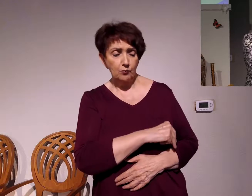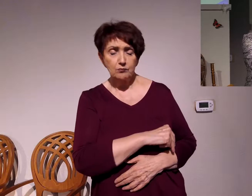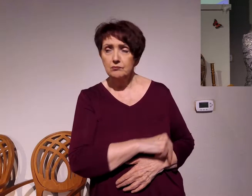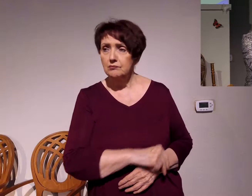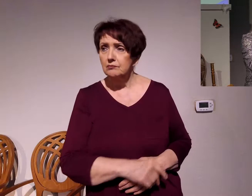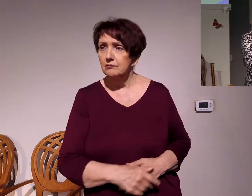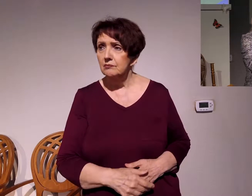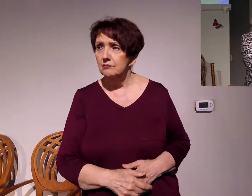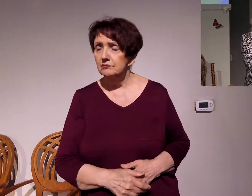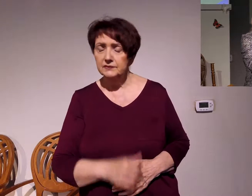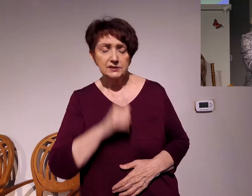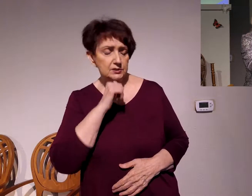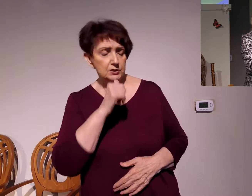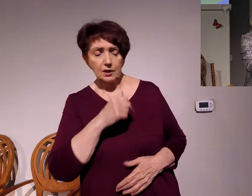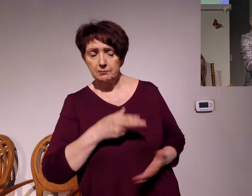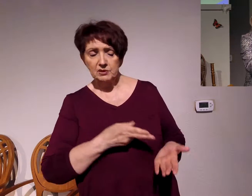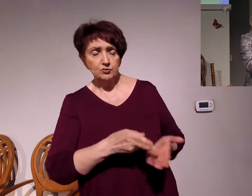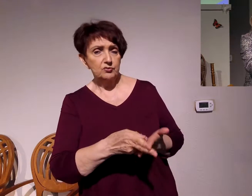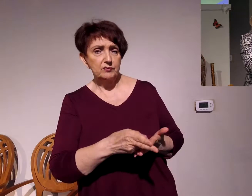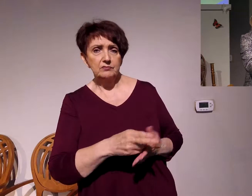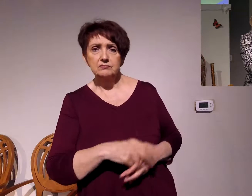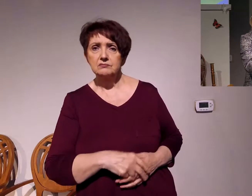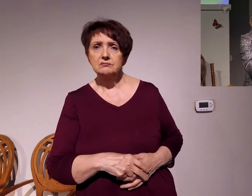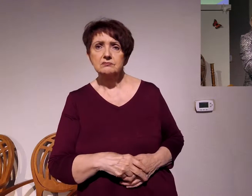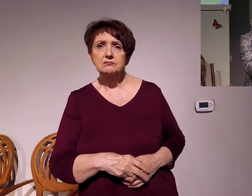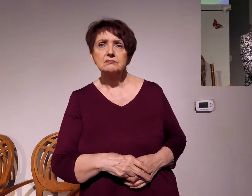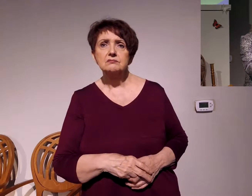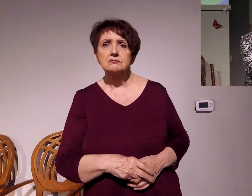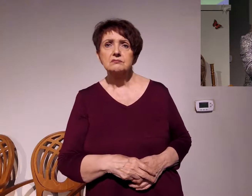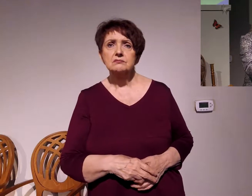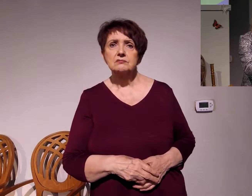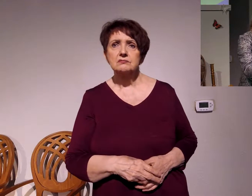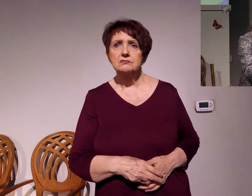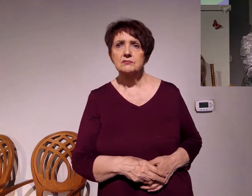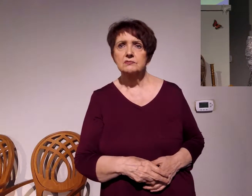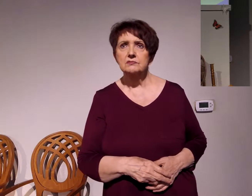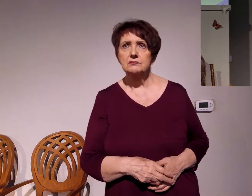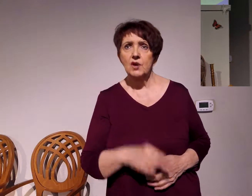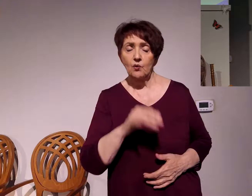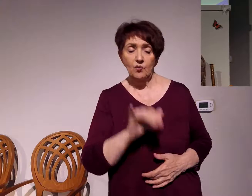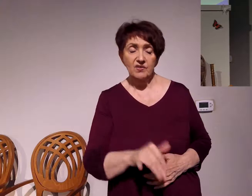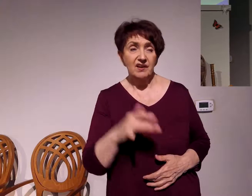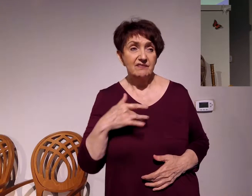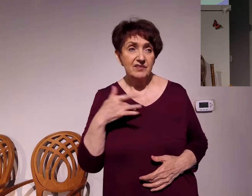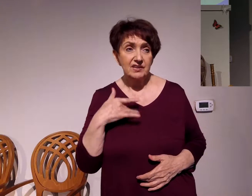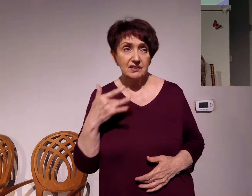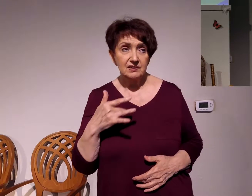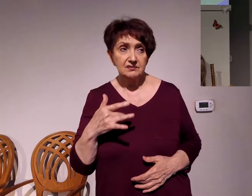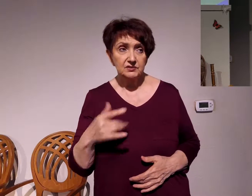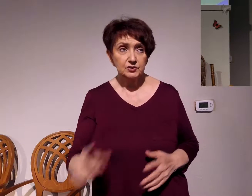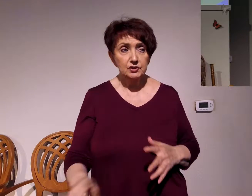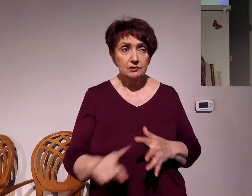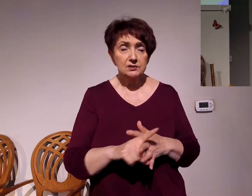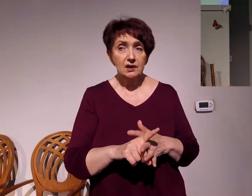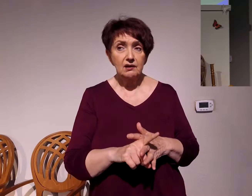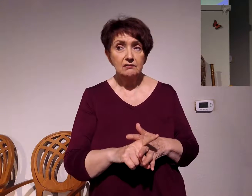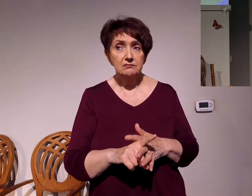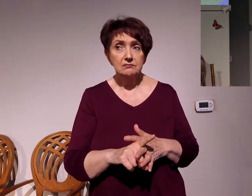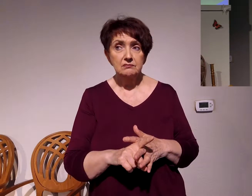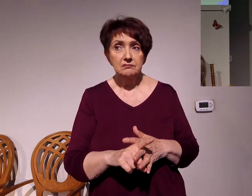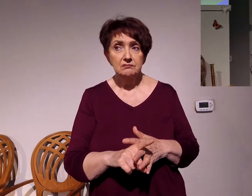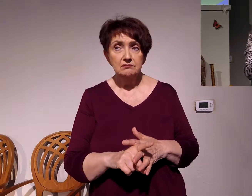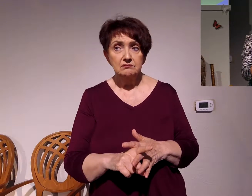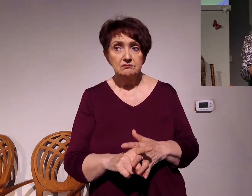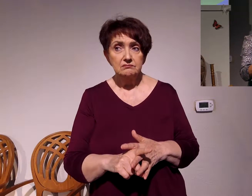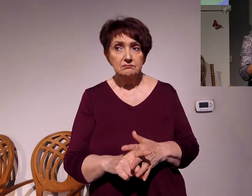no, that is not my reality. So when this feeling comes, that